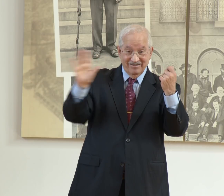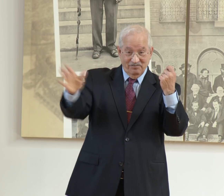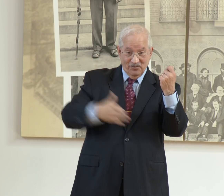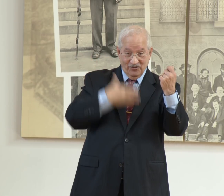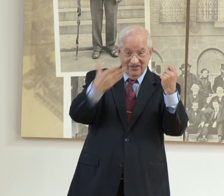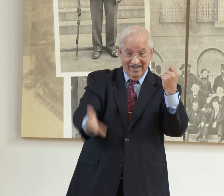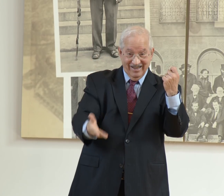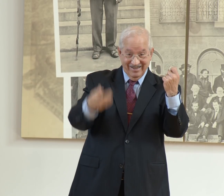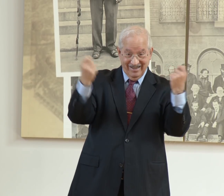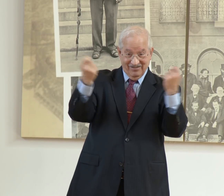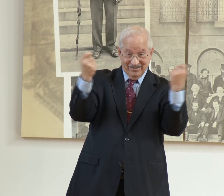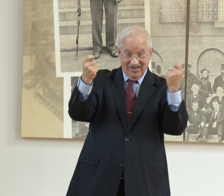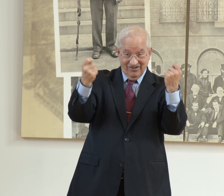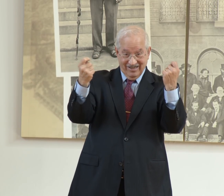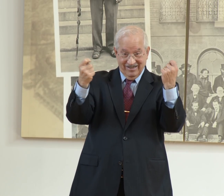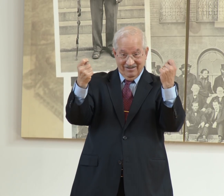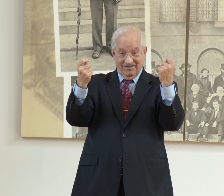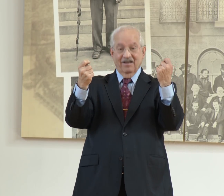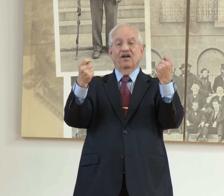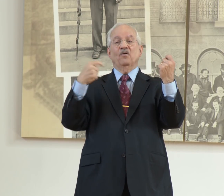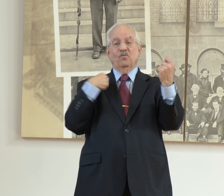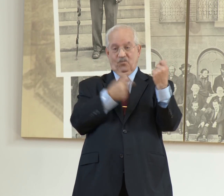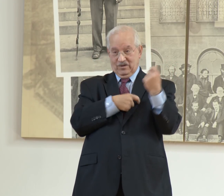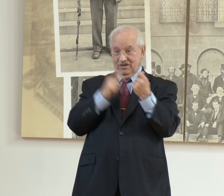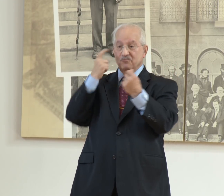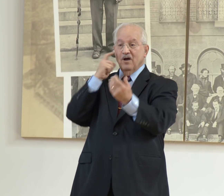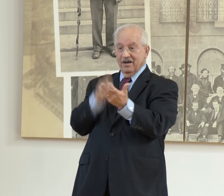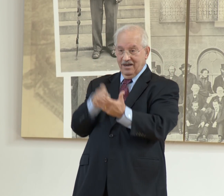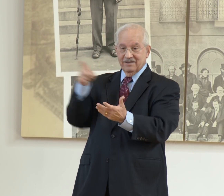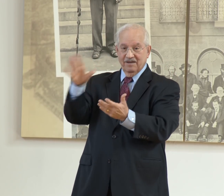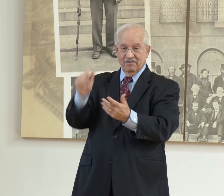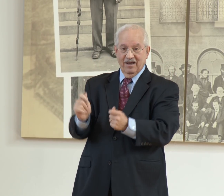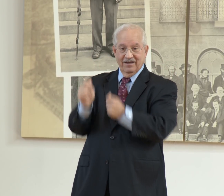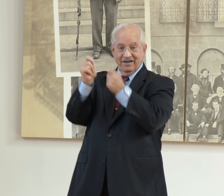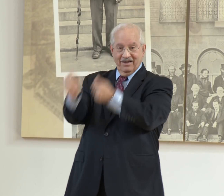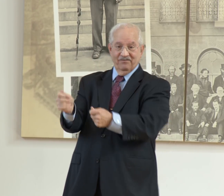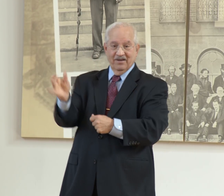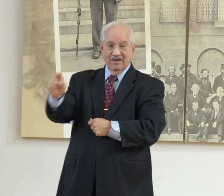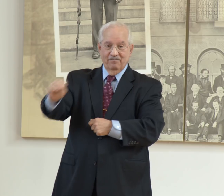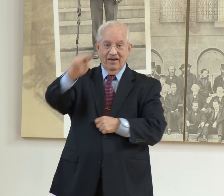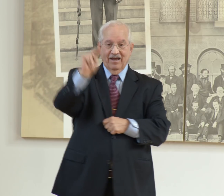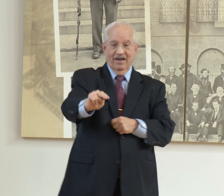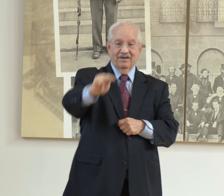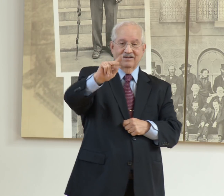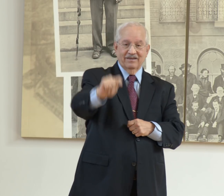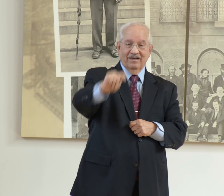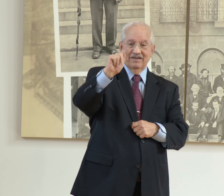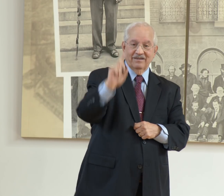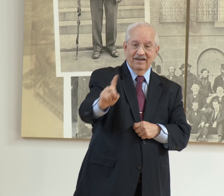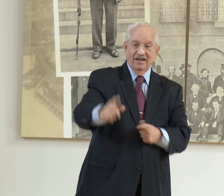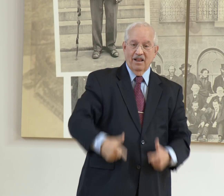we had an 85th birthday reception where we recognized